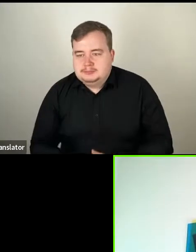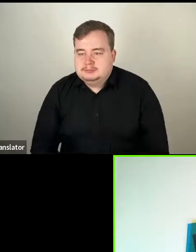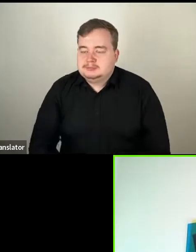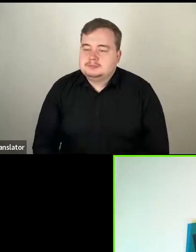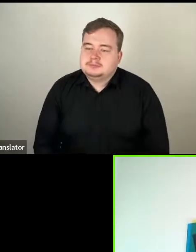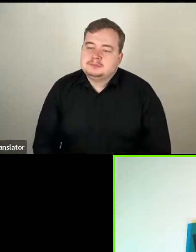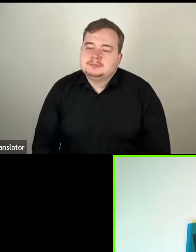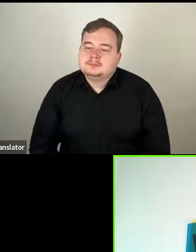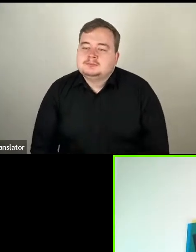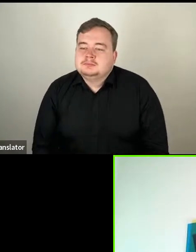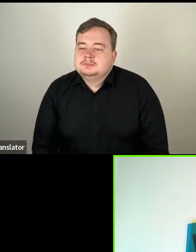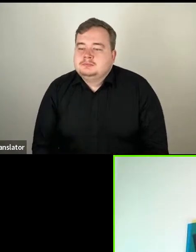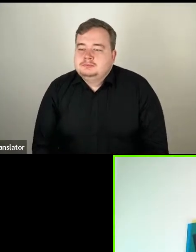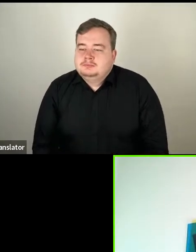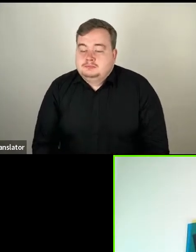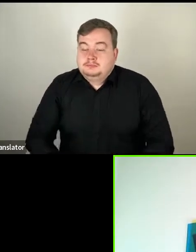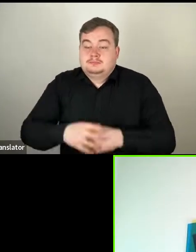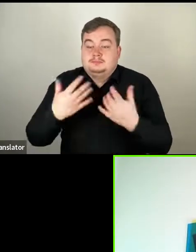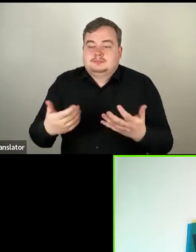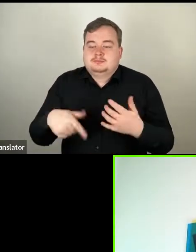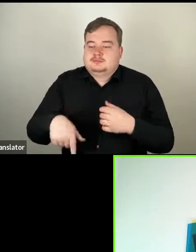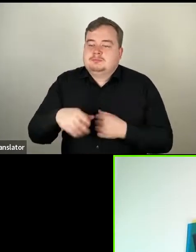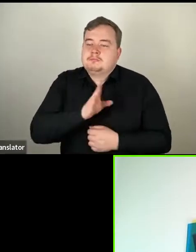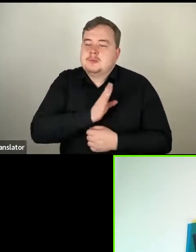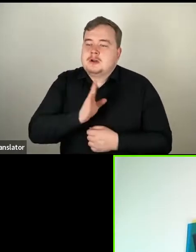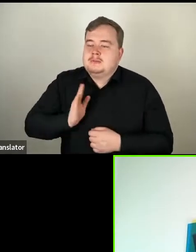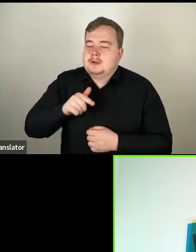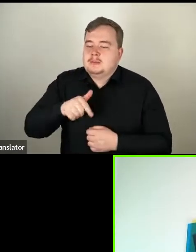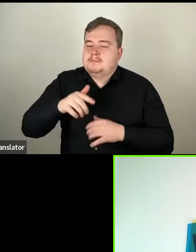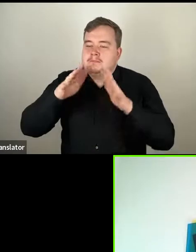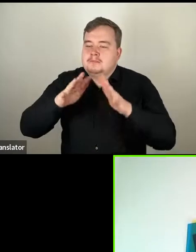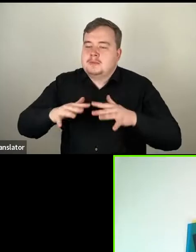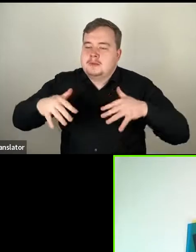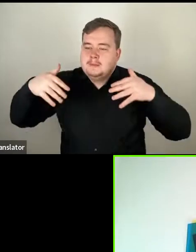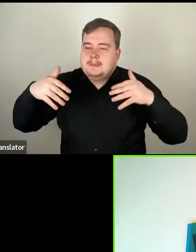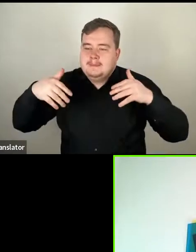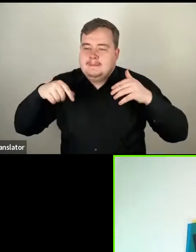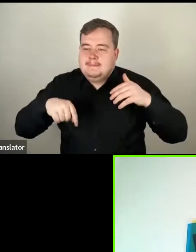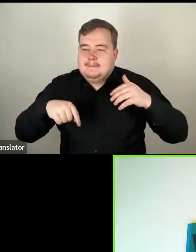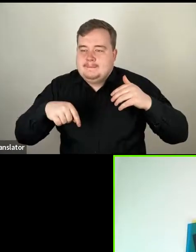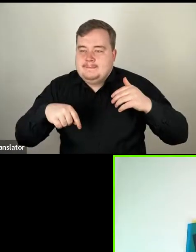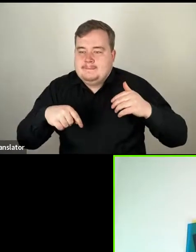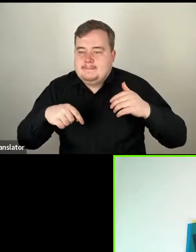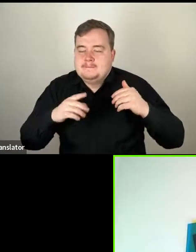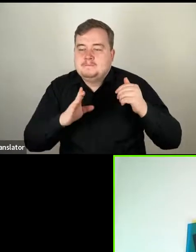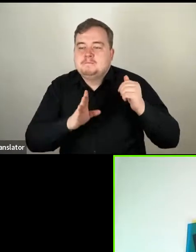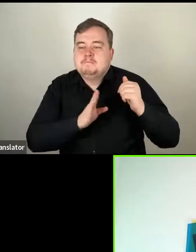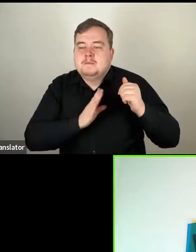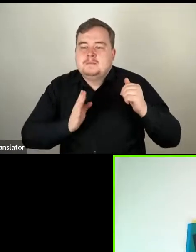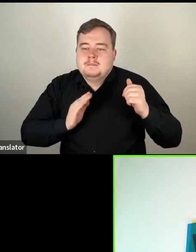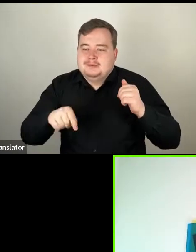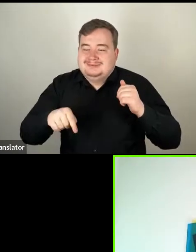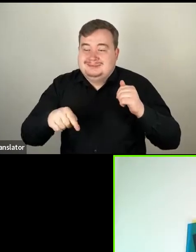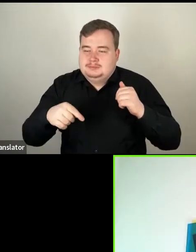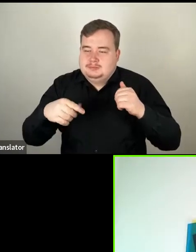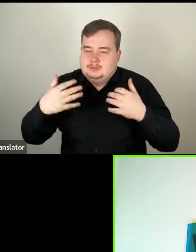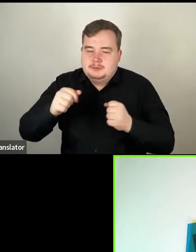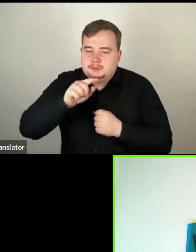of the Assembly of Albania and chair of the Legal Affairs Committee in the Albanian Parliament, and Meg